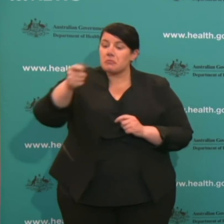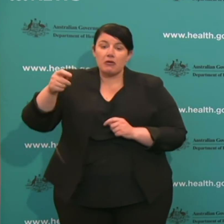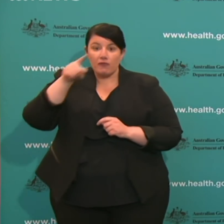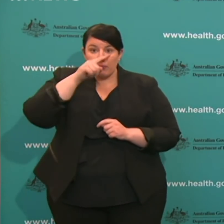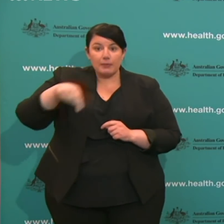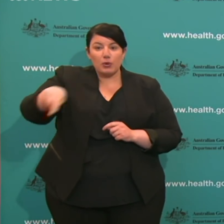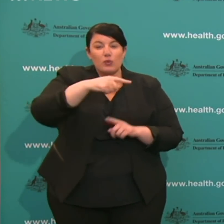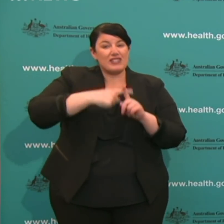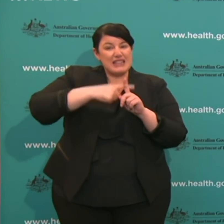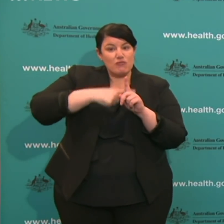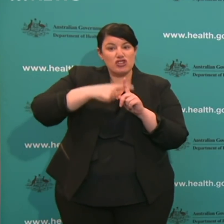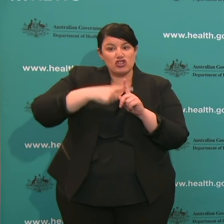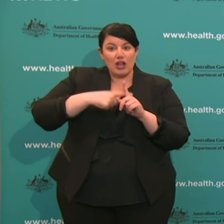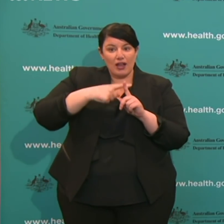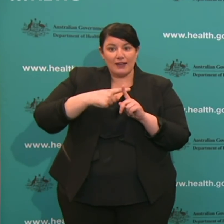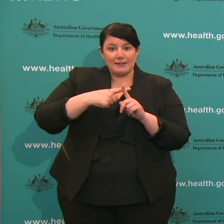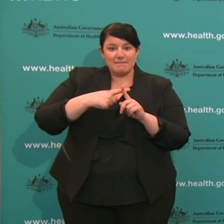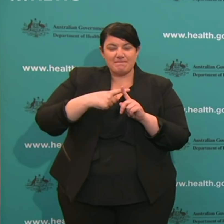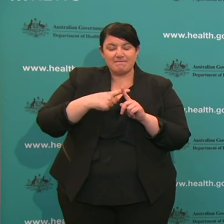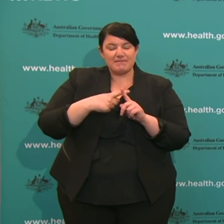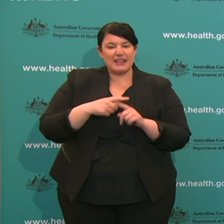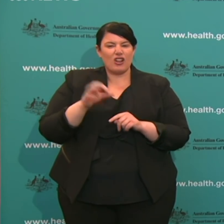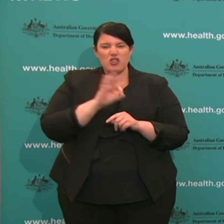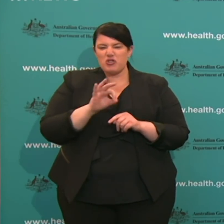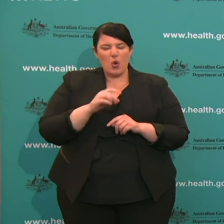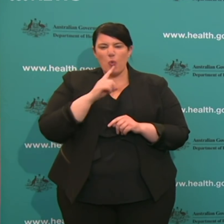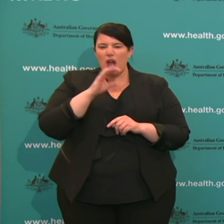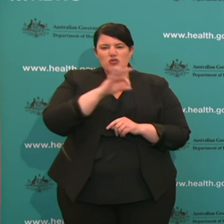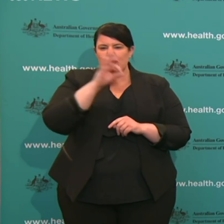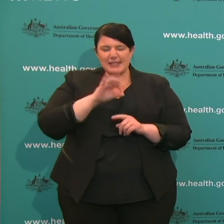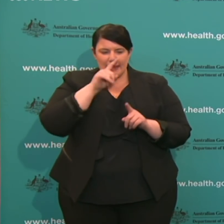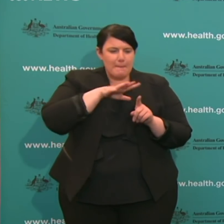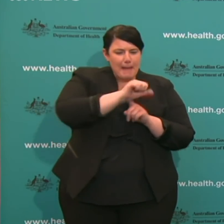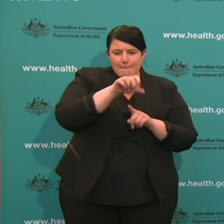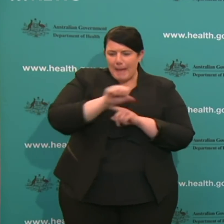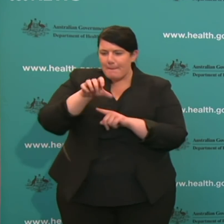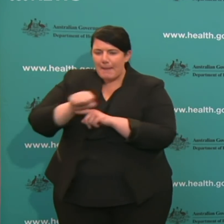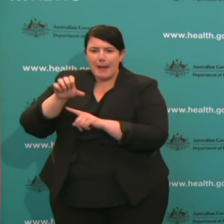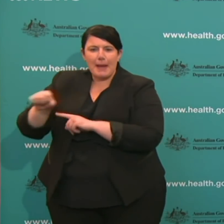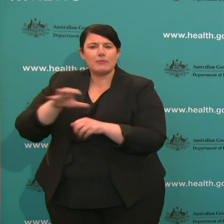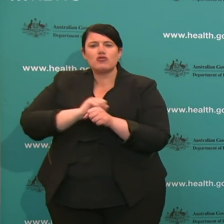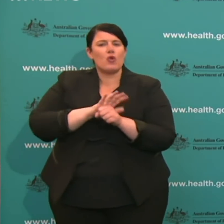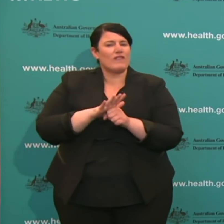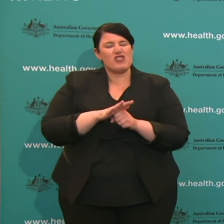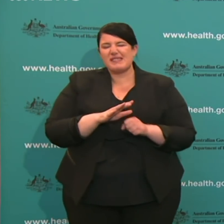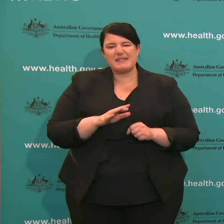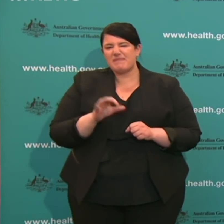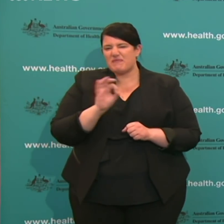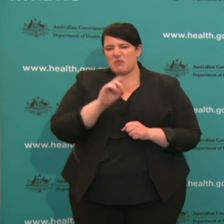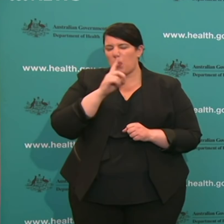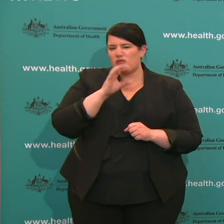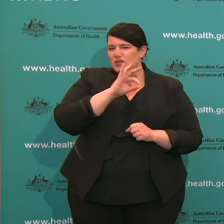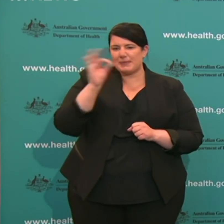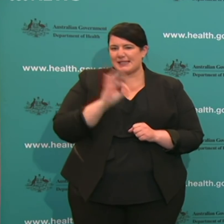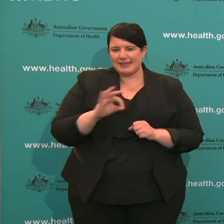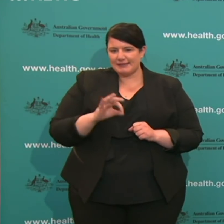is limited in actually trying to find cases of COVID-19. It's not that you won't find any, it's just that